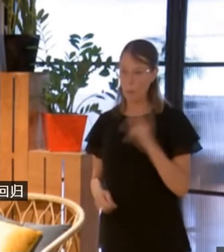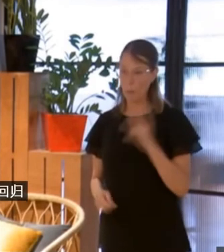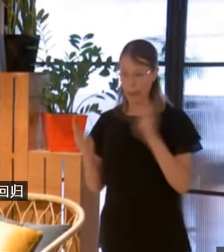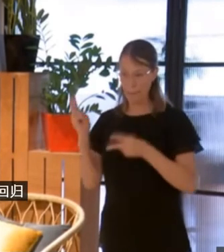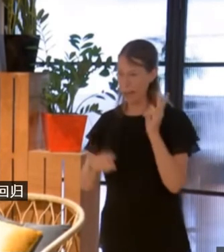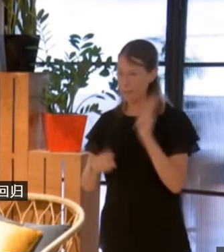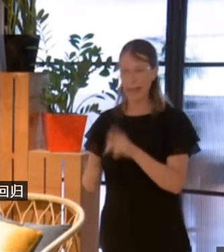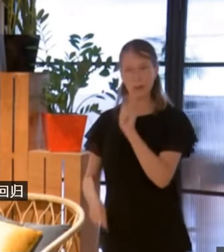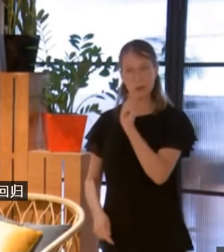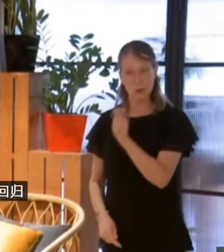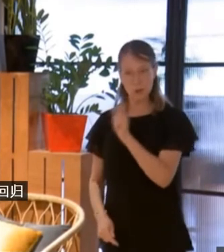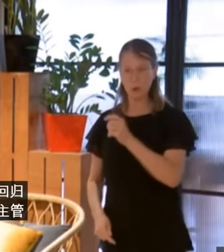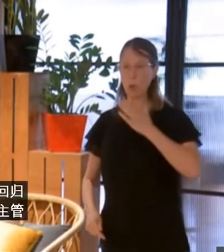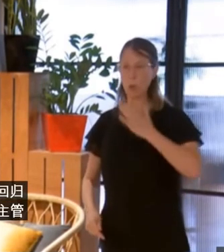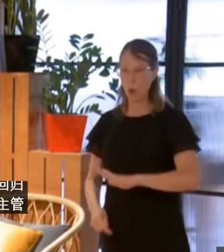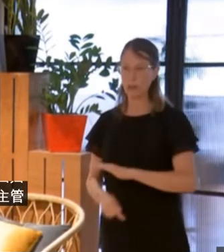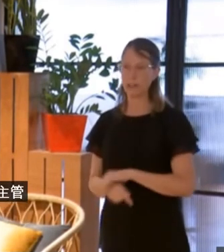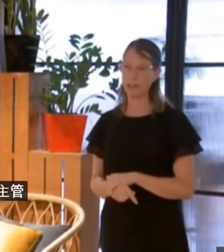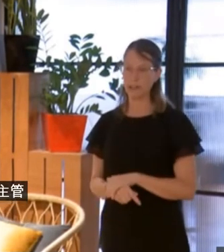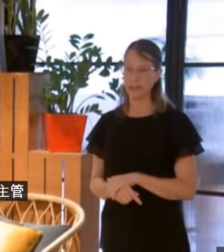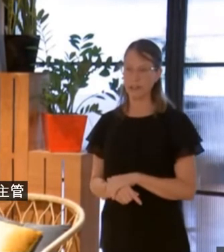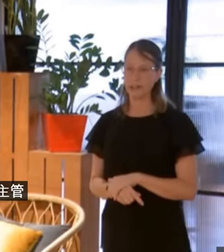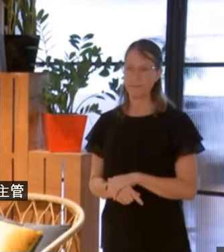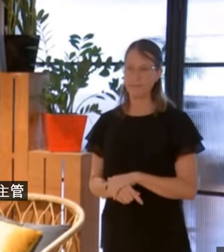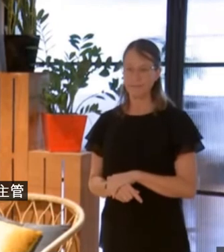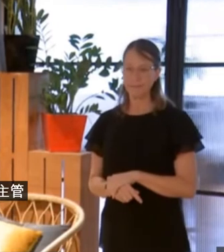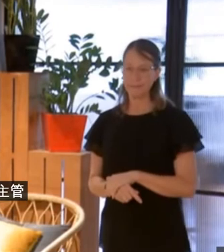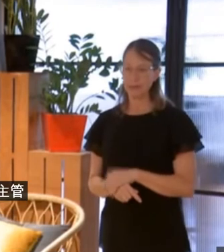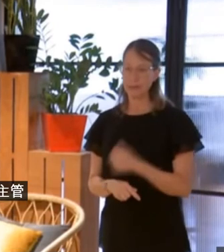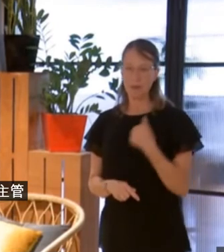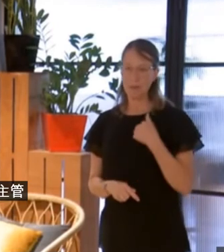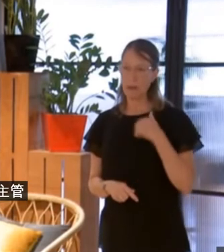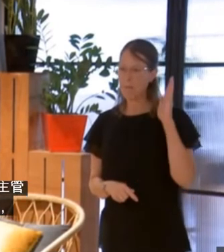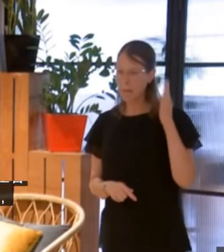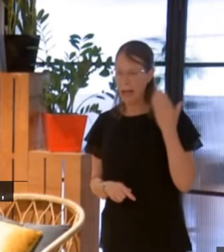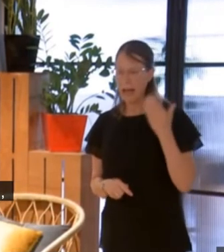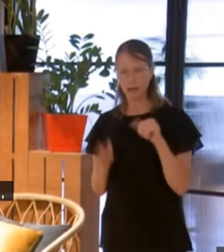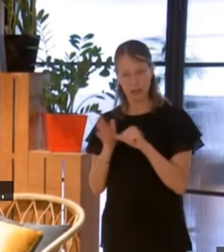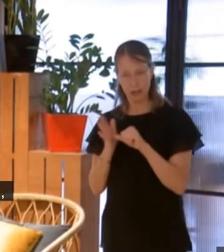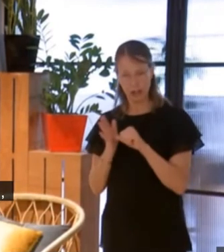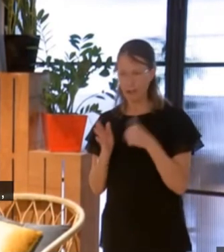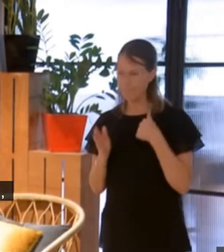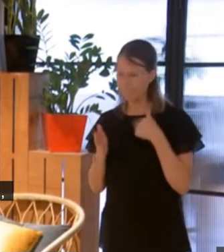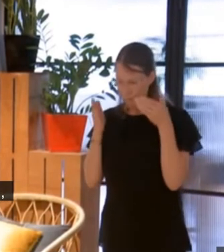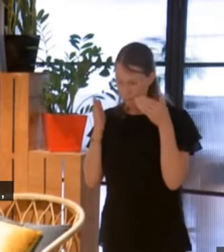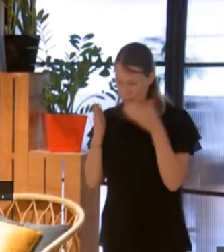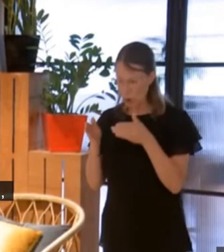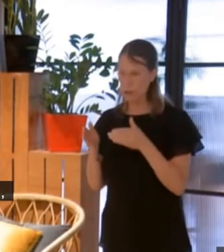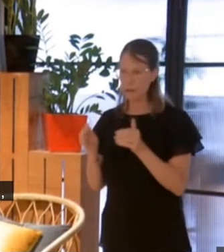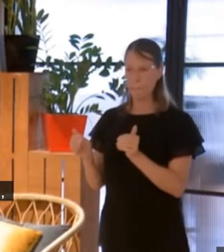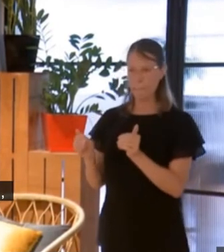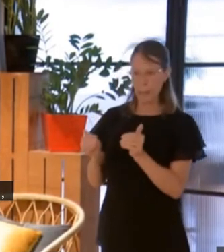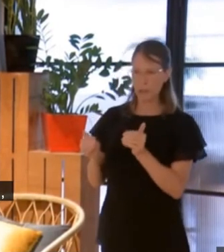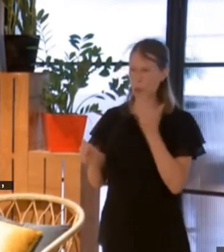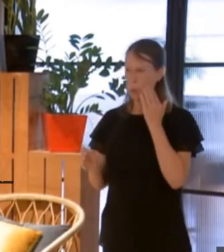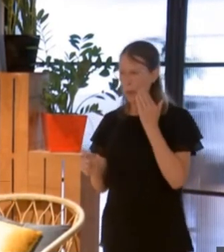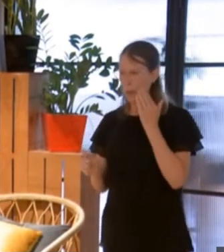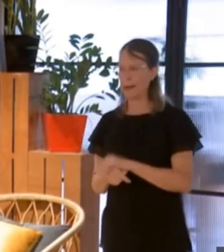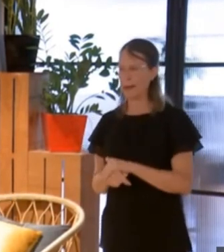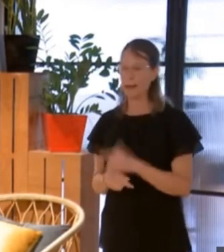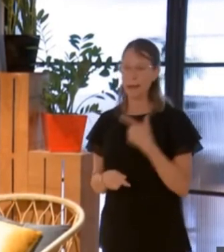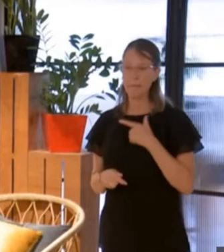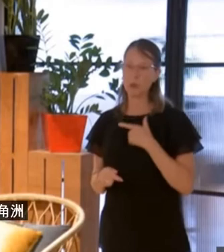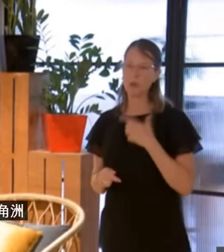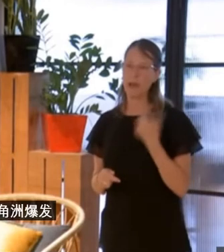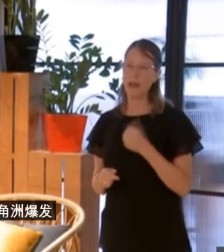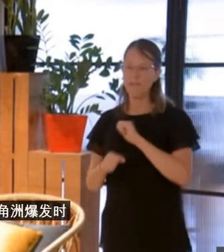hospitals as soon as we can. As Treasurer, over the last 2 years, it was a real focus of ours when you had the